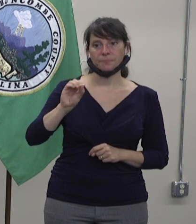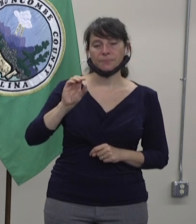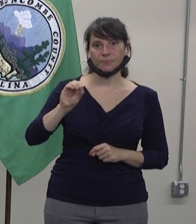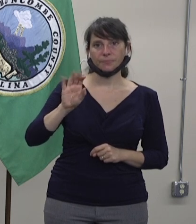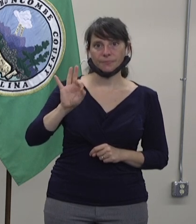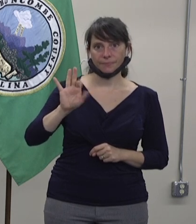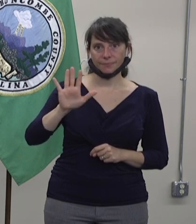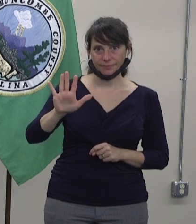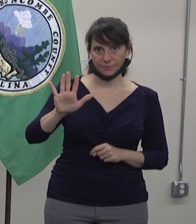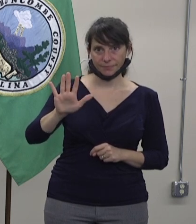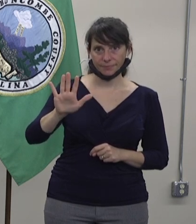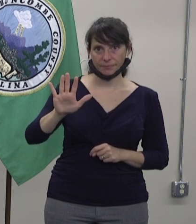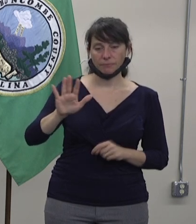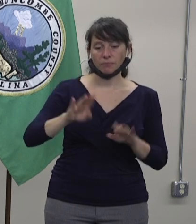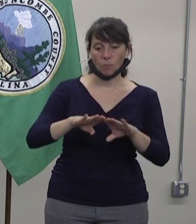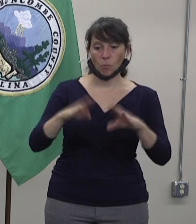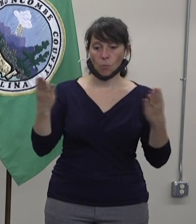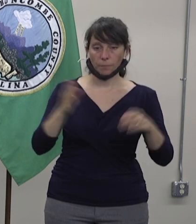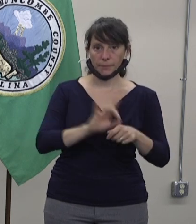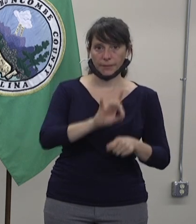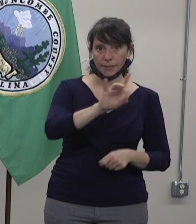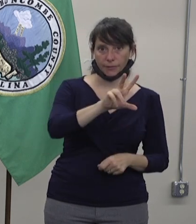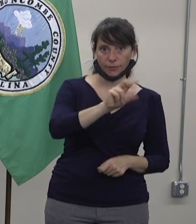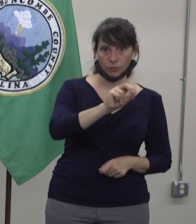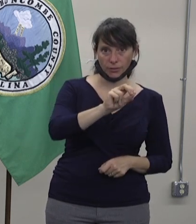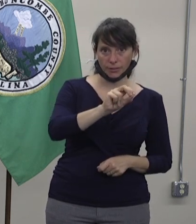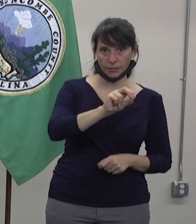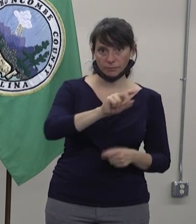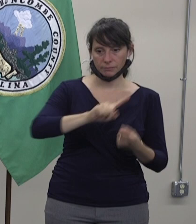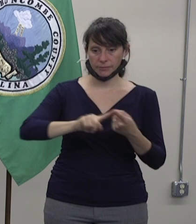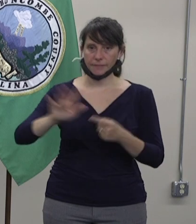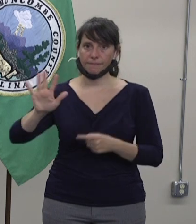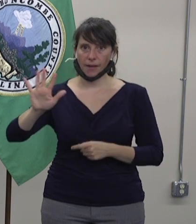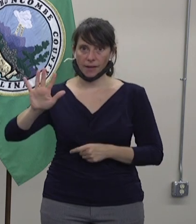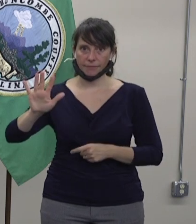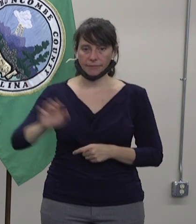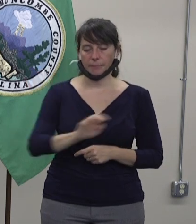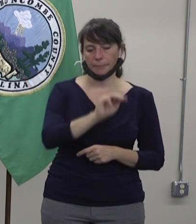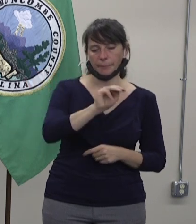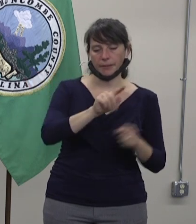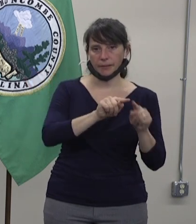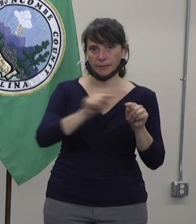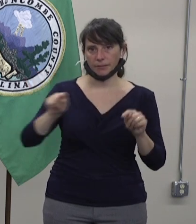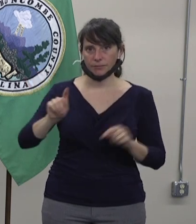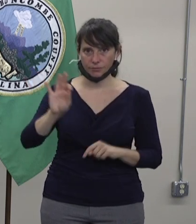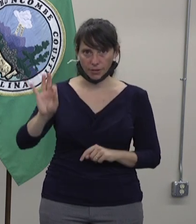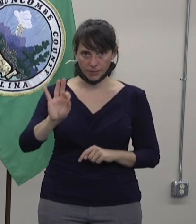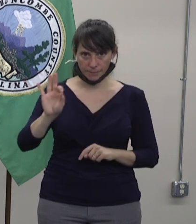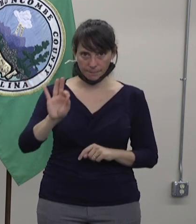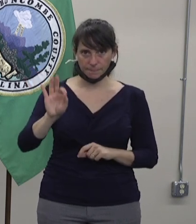828-419-0095 from 8:30 in the morning until 5 p.m., Monday through Friday.